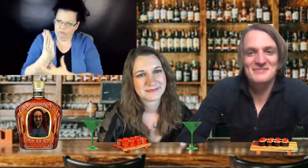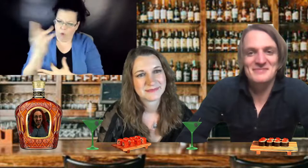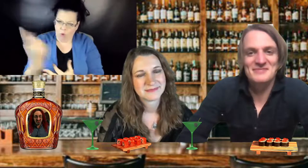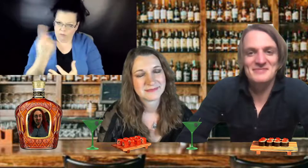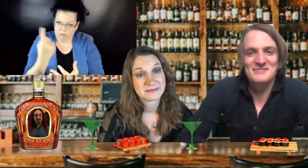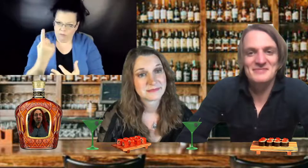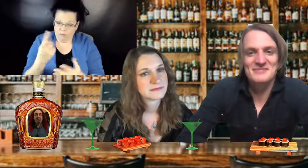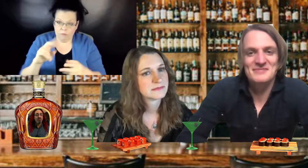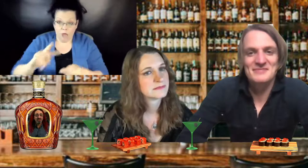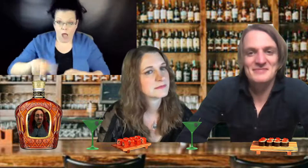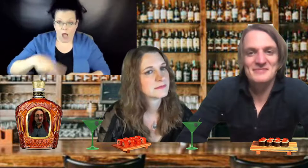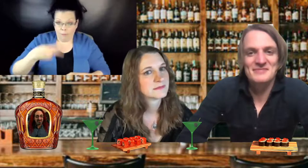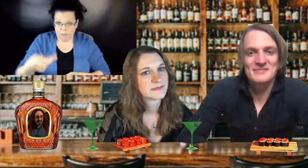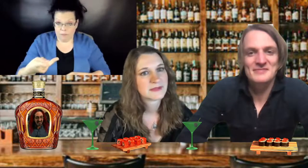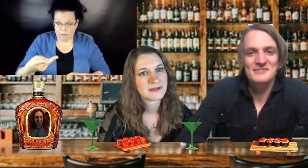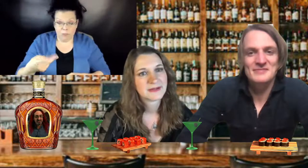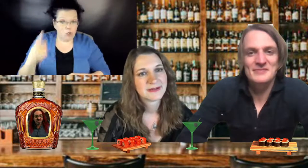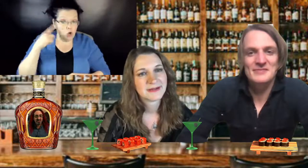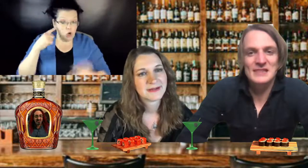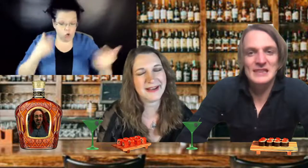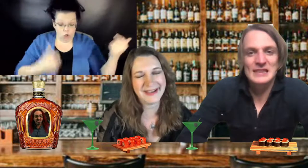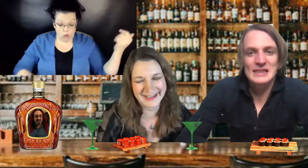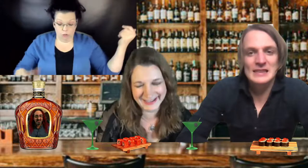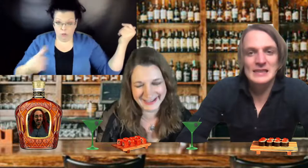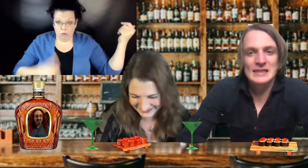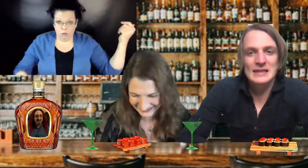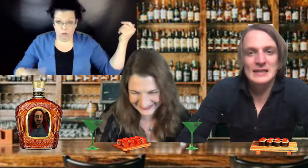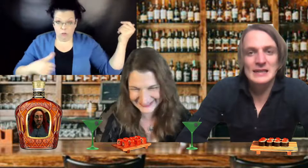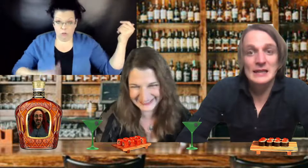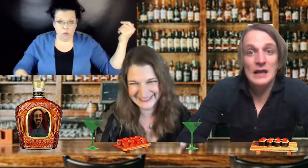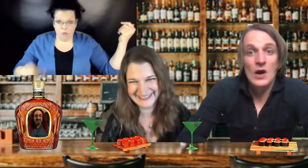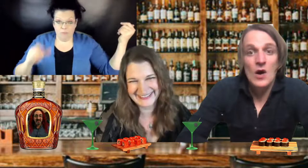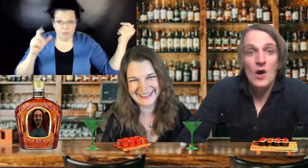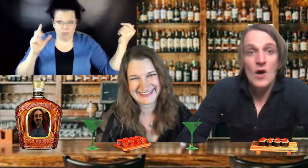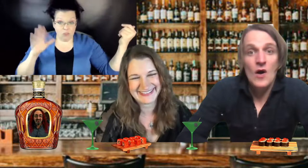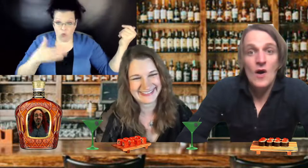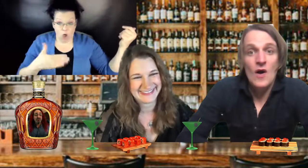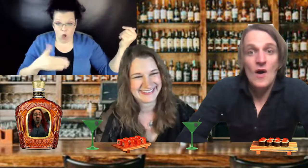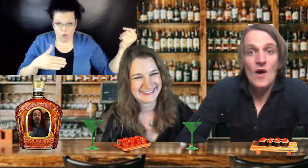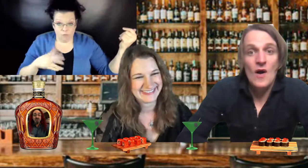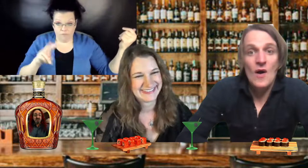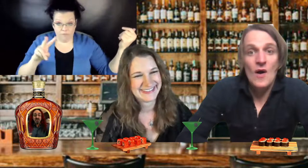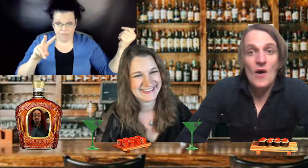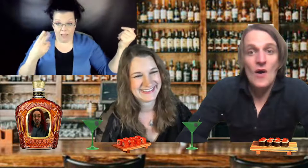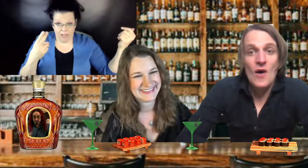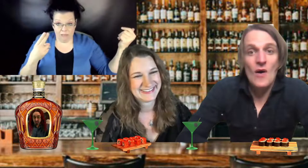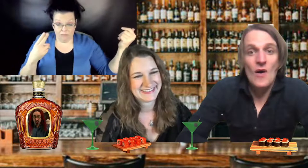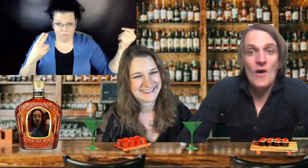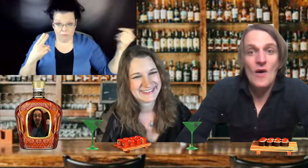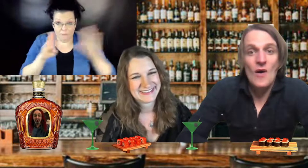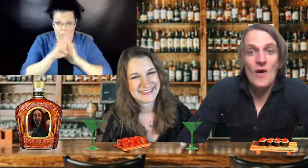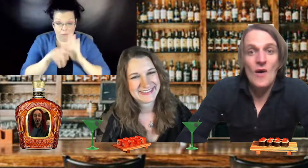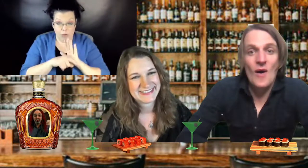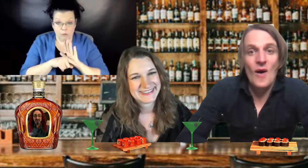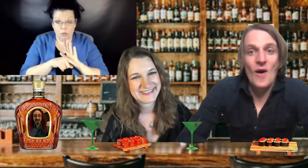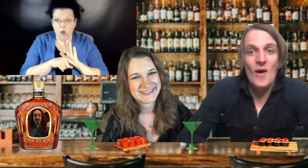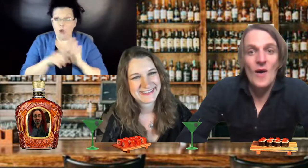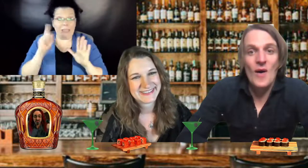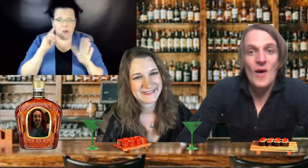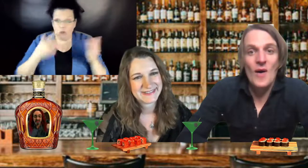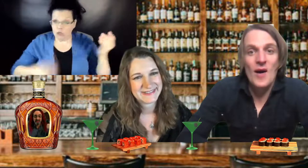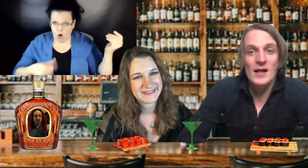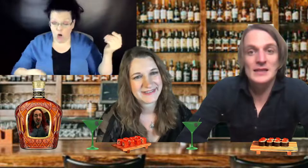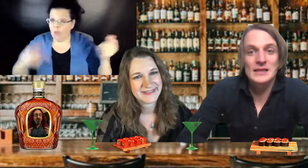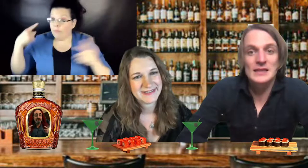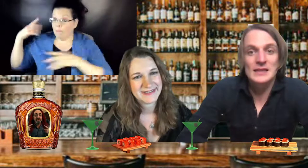opposite. So no one could hear the Van Halen song that was playing in the background. No one could hear my guitar that I